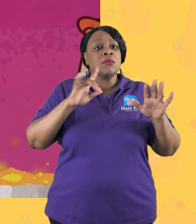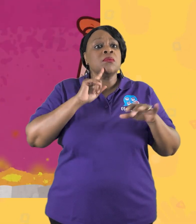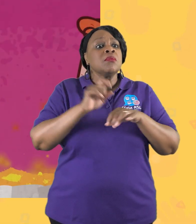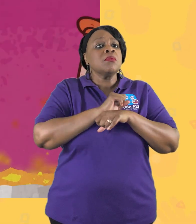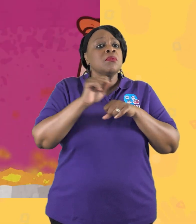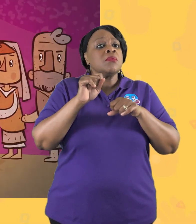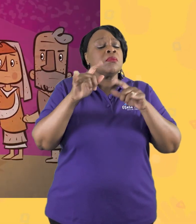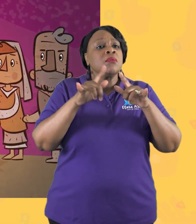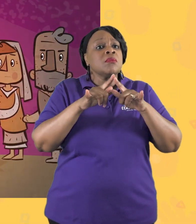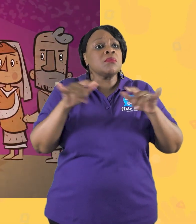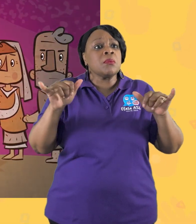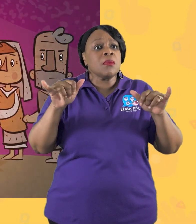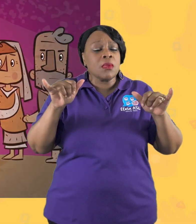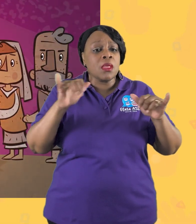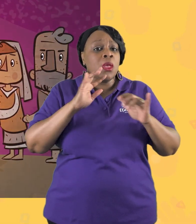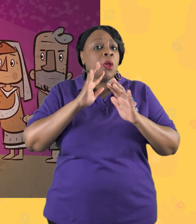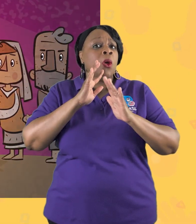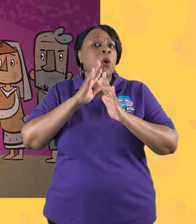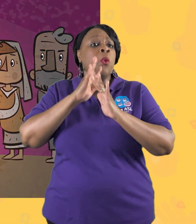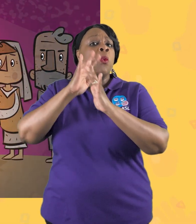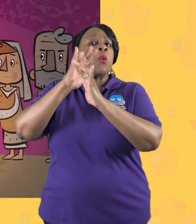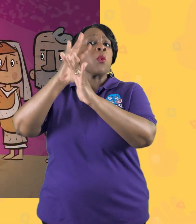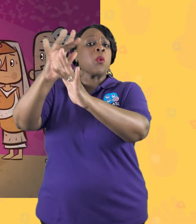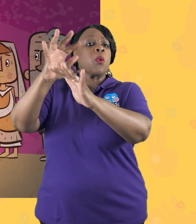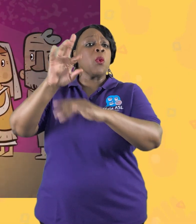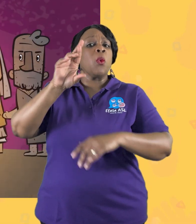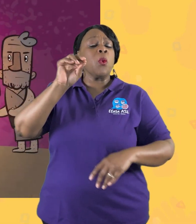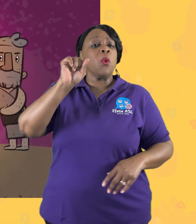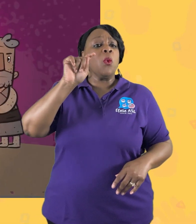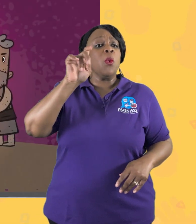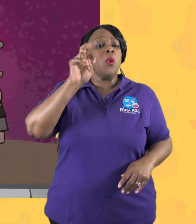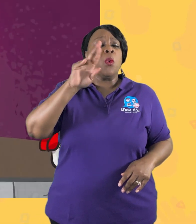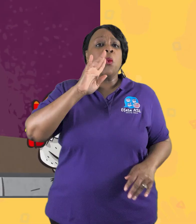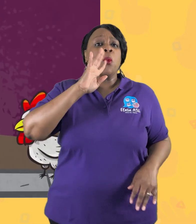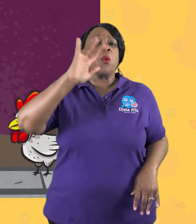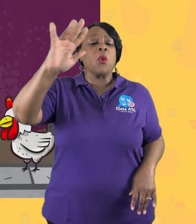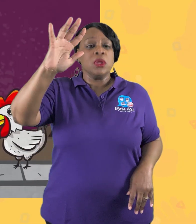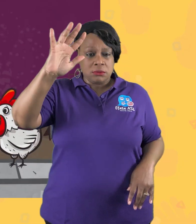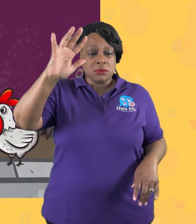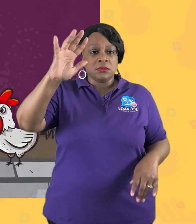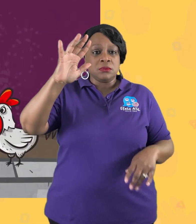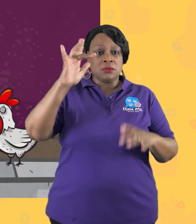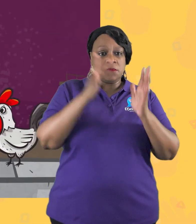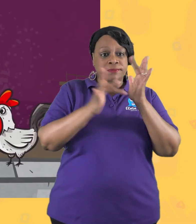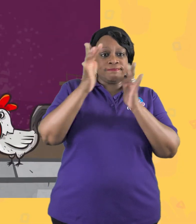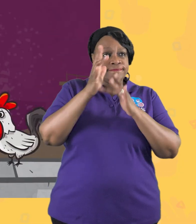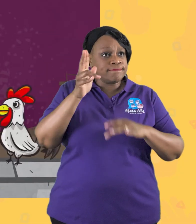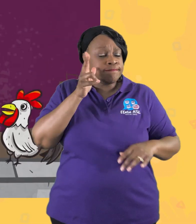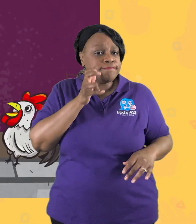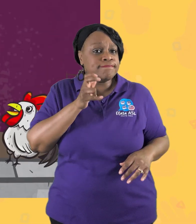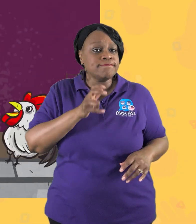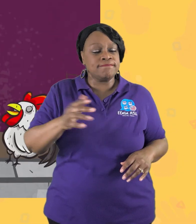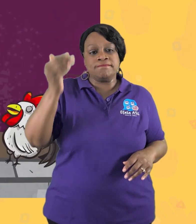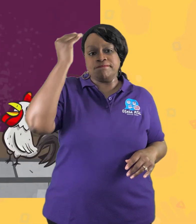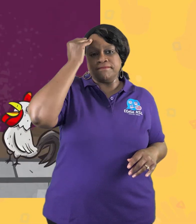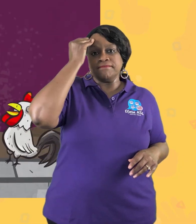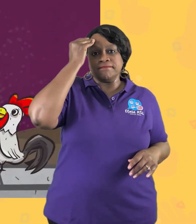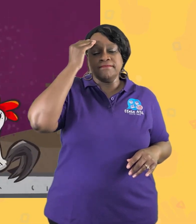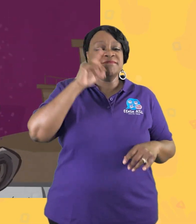No. "I don't know what you're talking about." And then Peter heard the crow of the rooster.